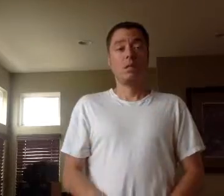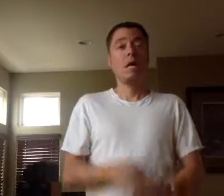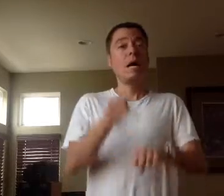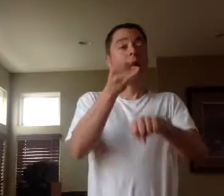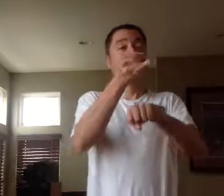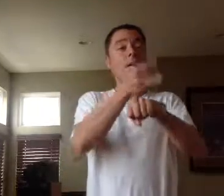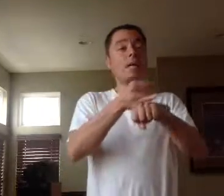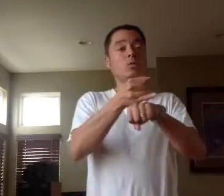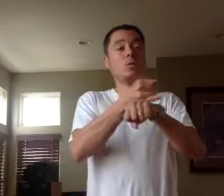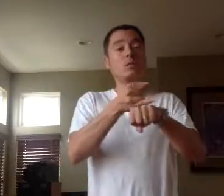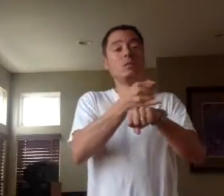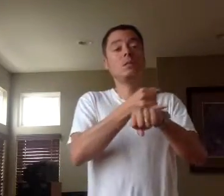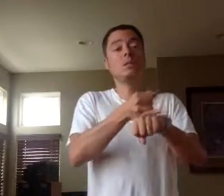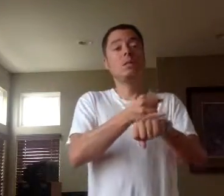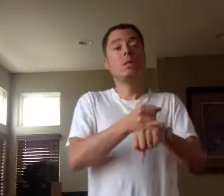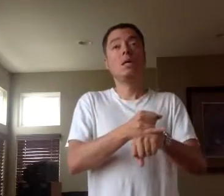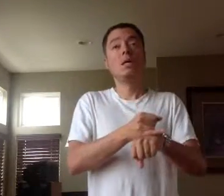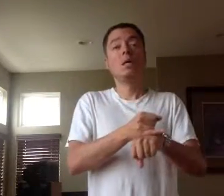interest, add,